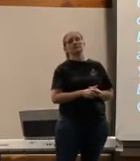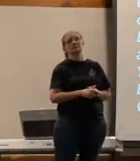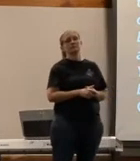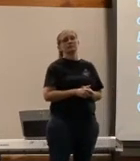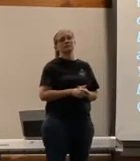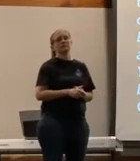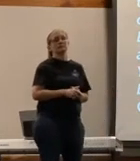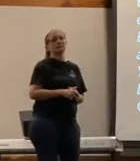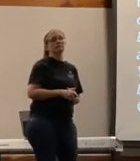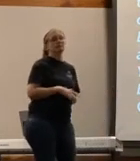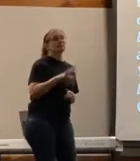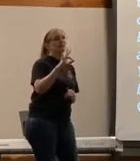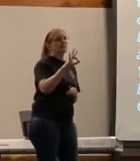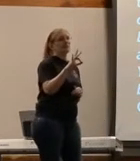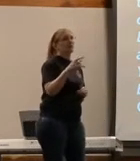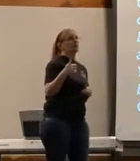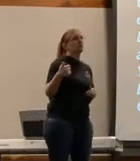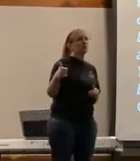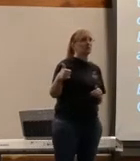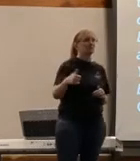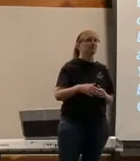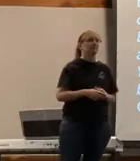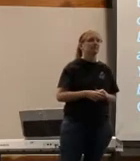Check this out, verses 8 through 10.